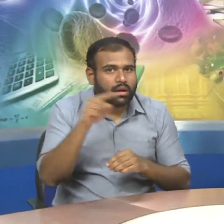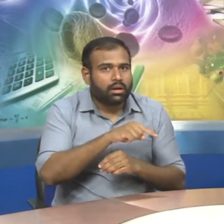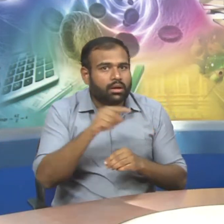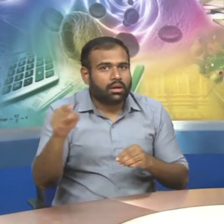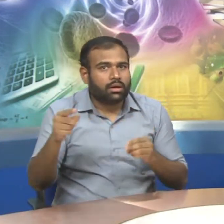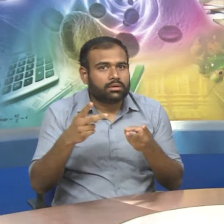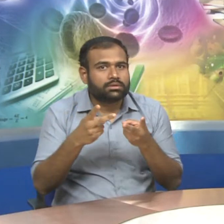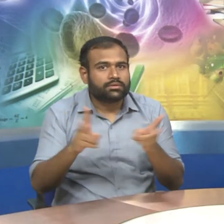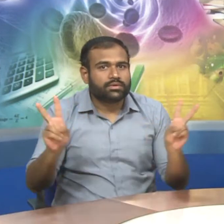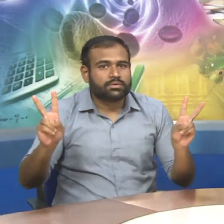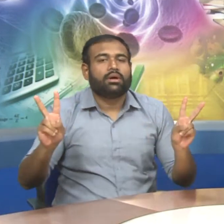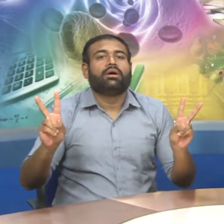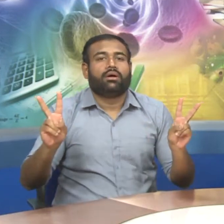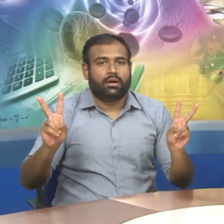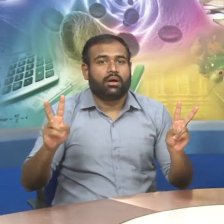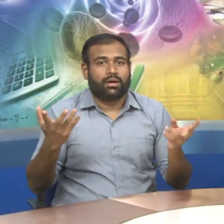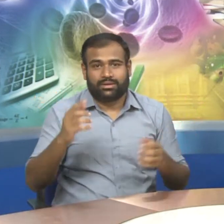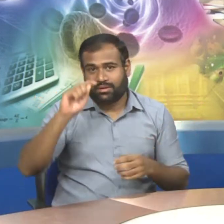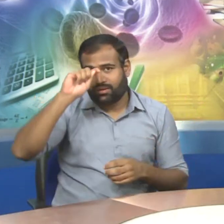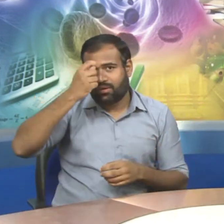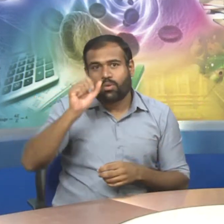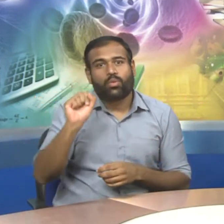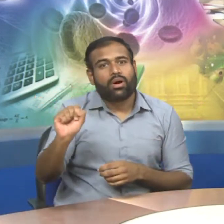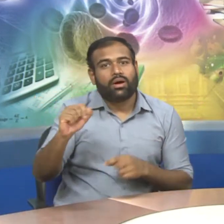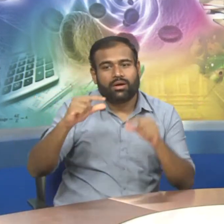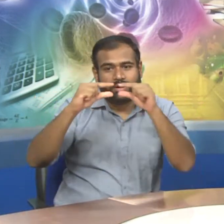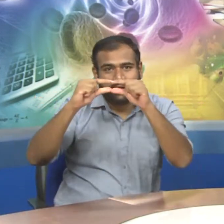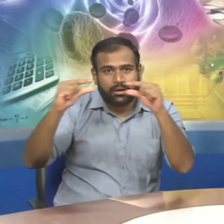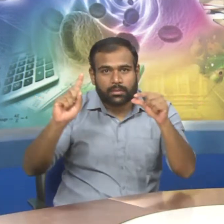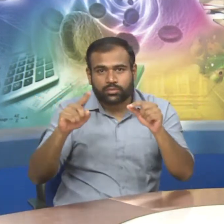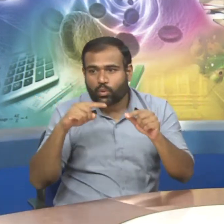The movement makes the word meaning different.